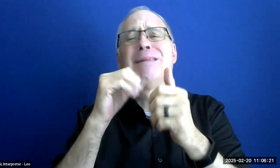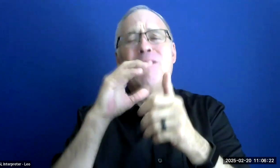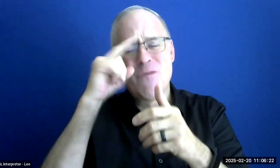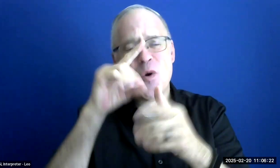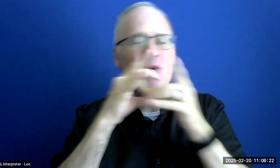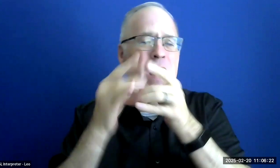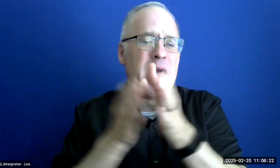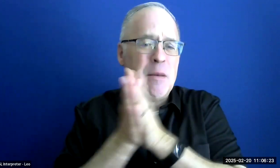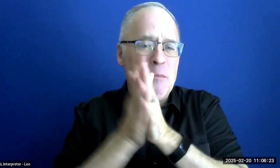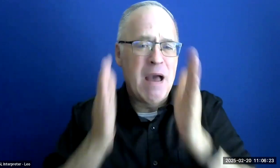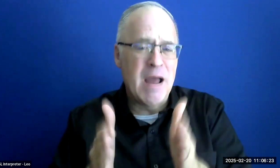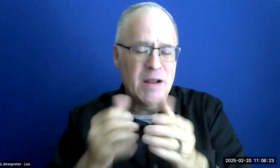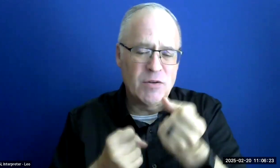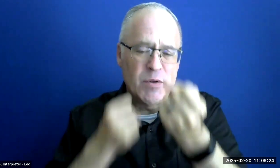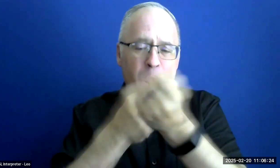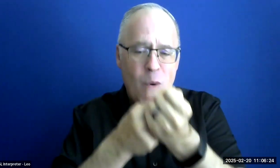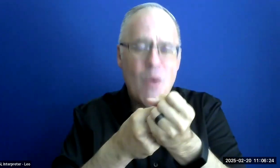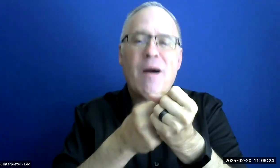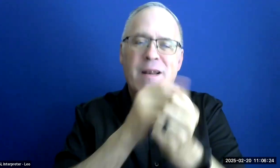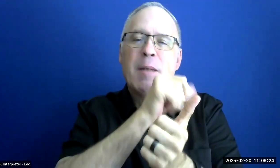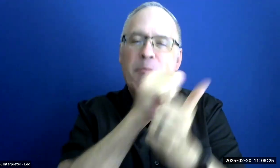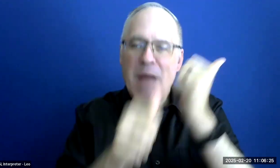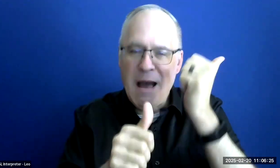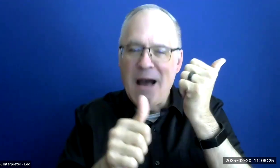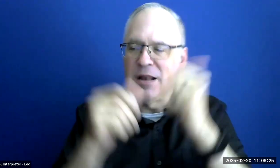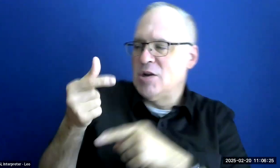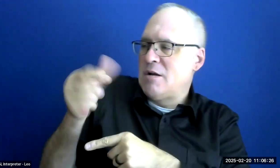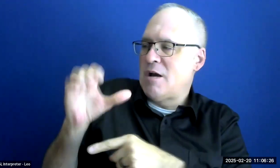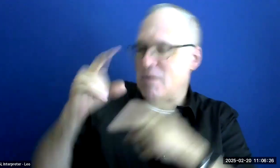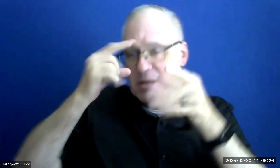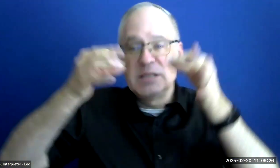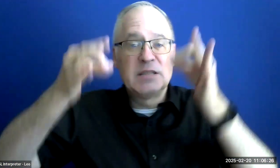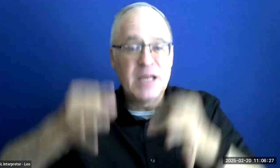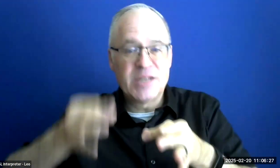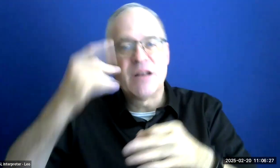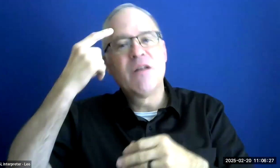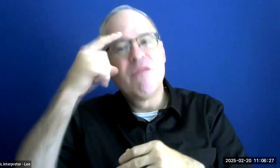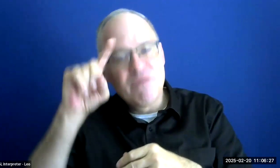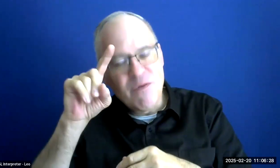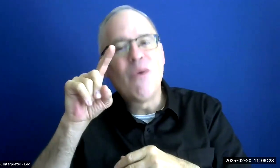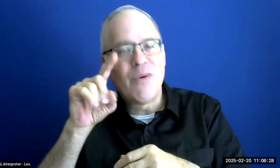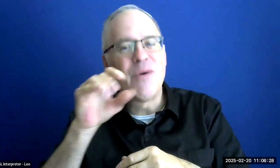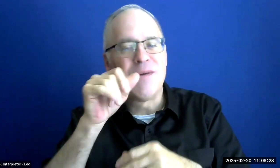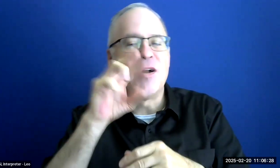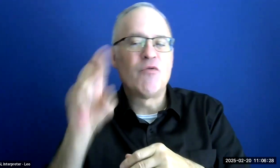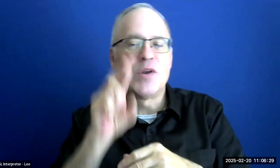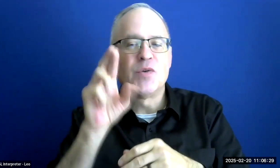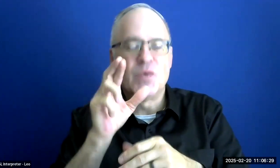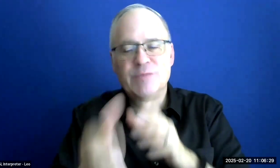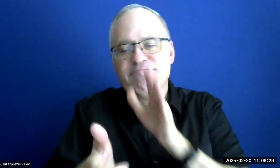vote to ratify the General Conference's decision to pass this amendments package.